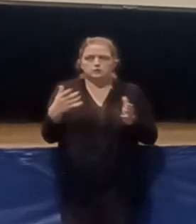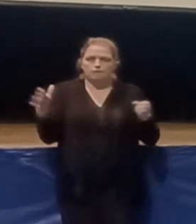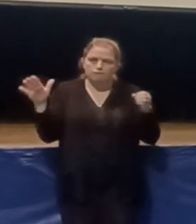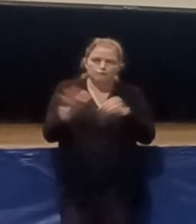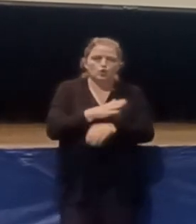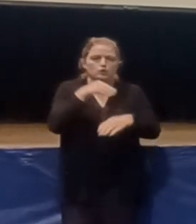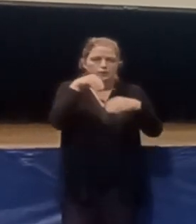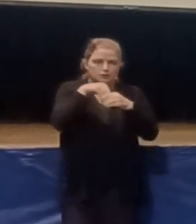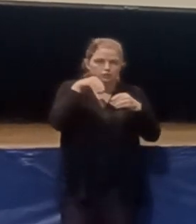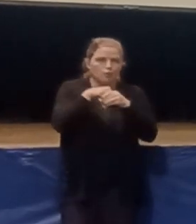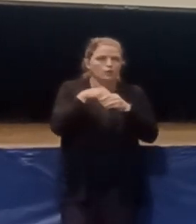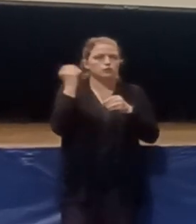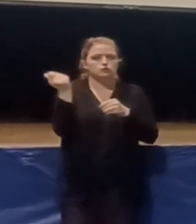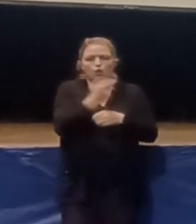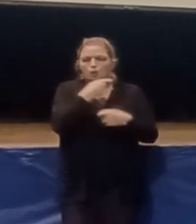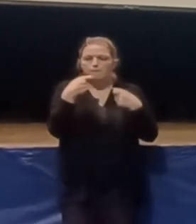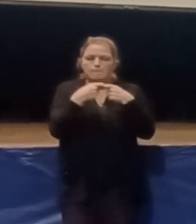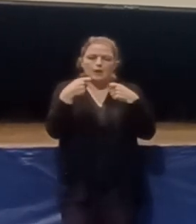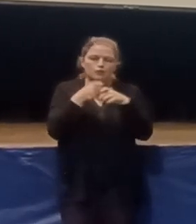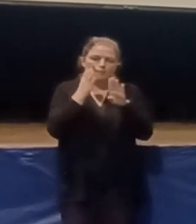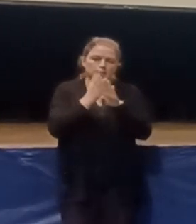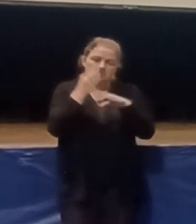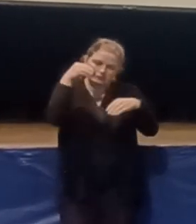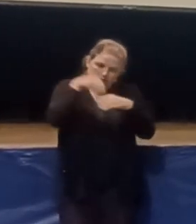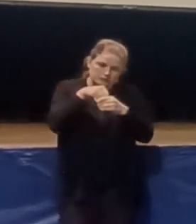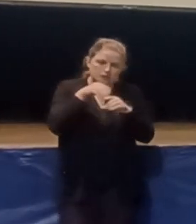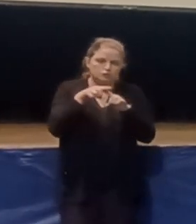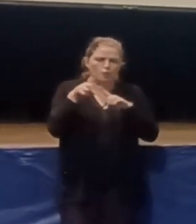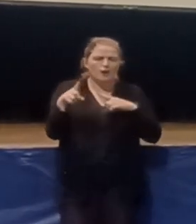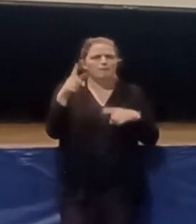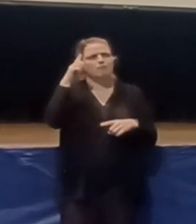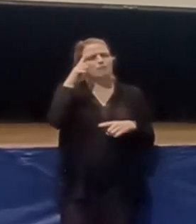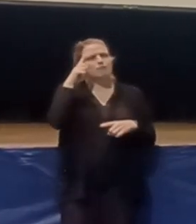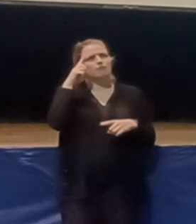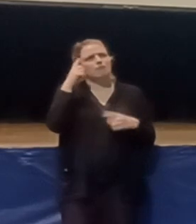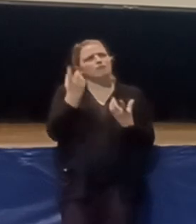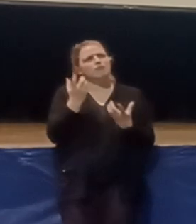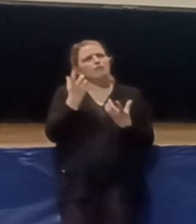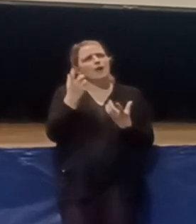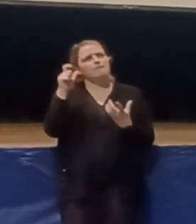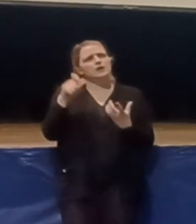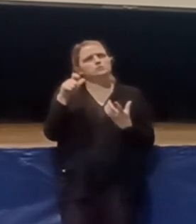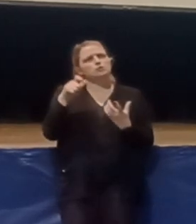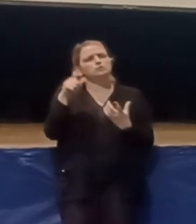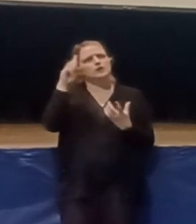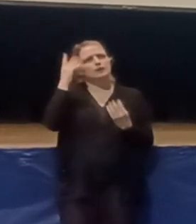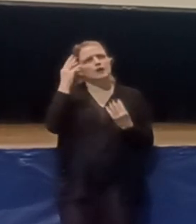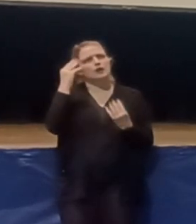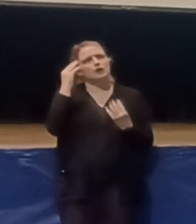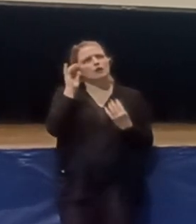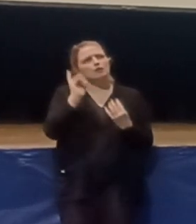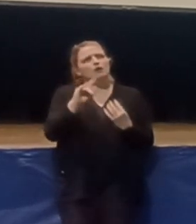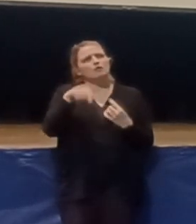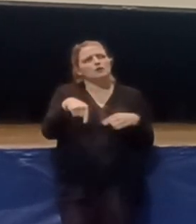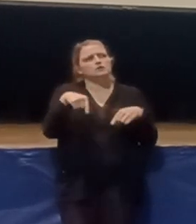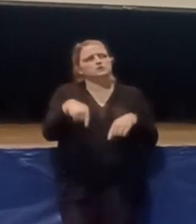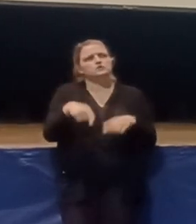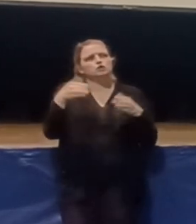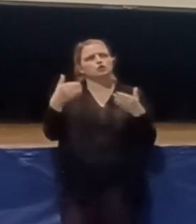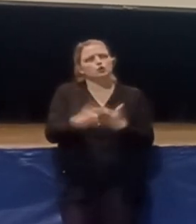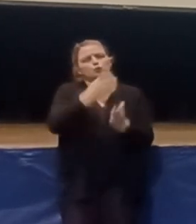the battery buses are going to be inside. And so I'm sitting here wondering, am I supposed to walk away thinking that this